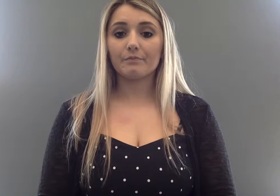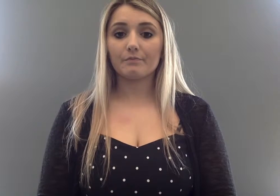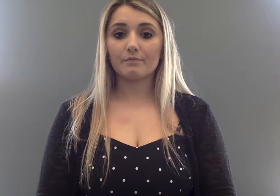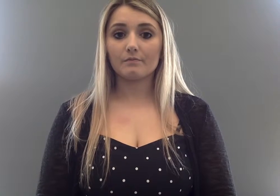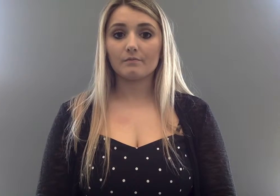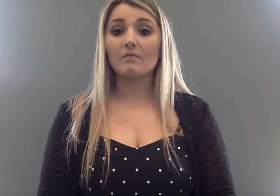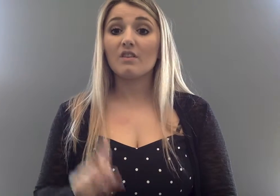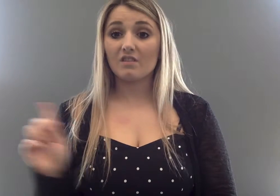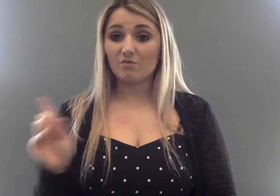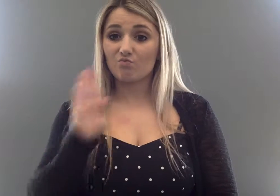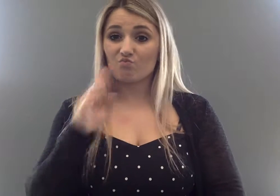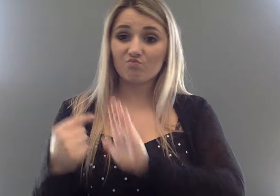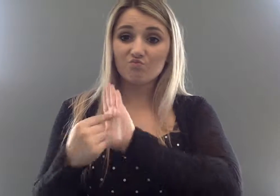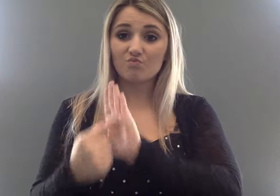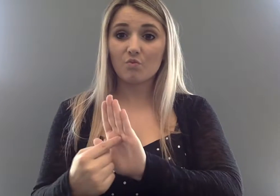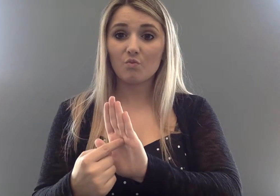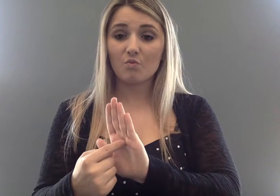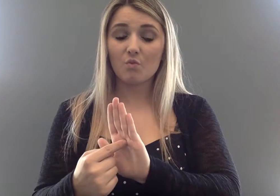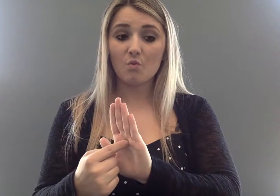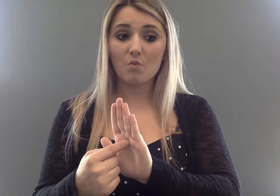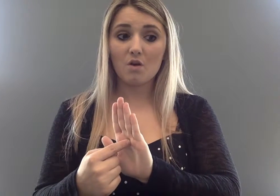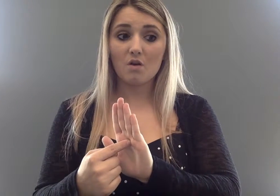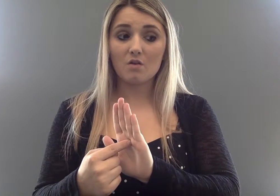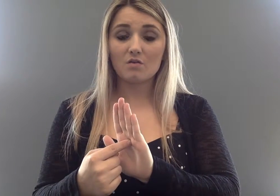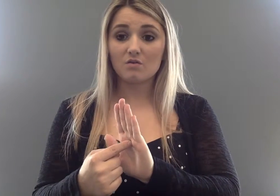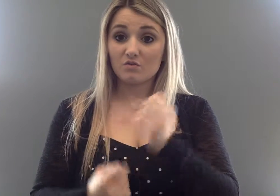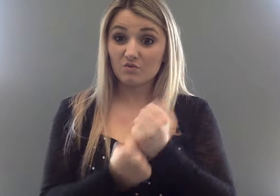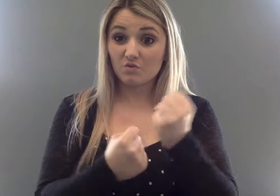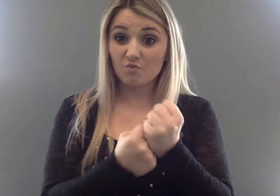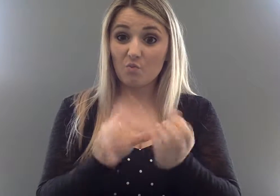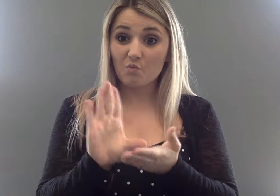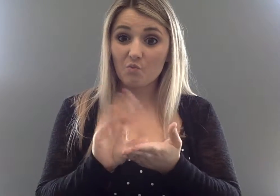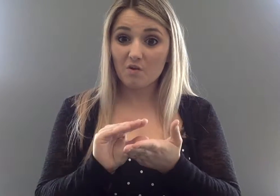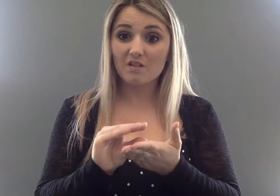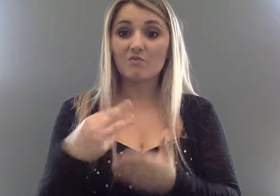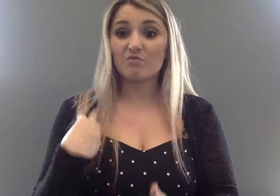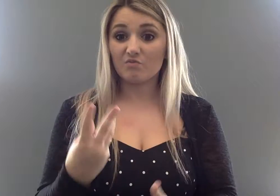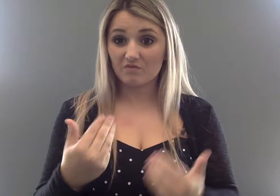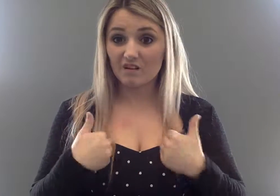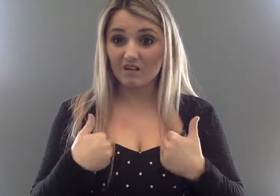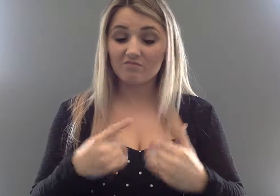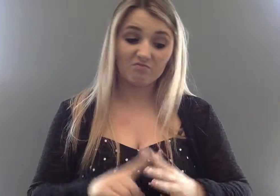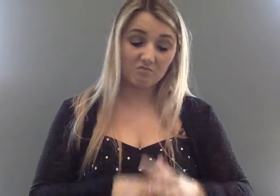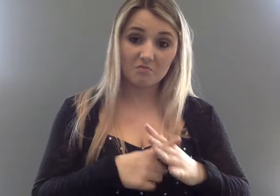This is going to show you the lack of support that Washington had at the beginning of the war.